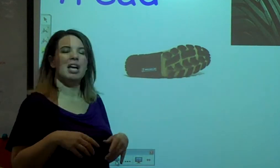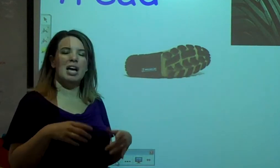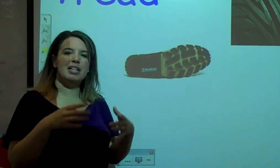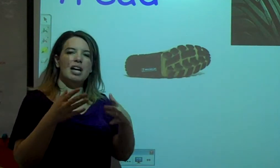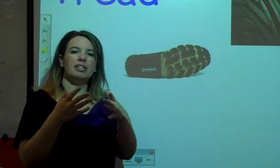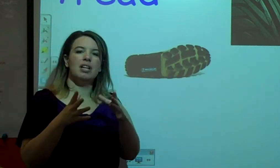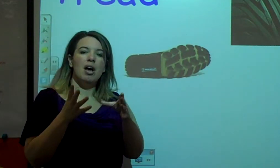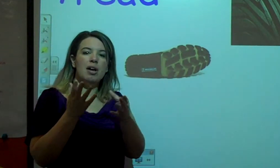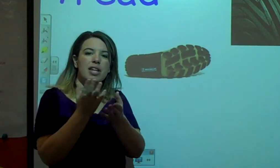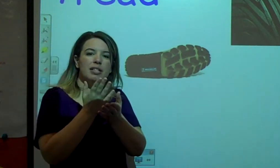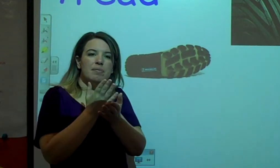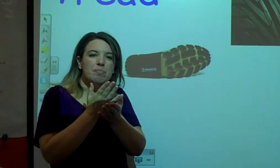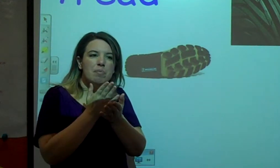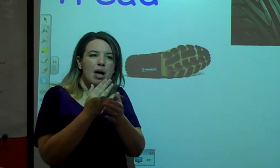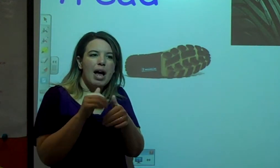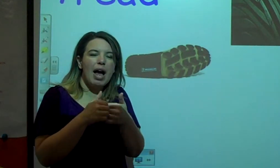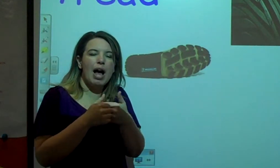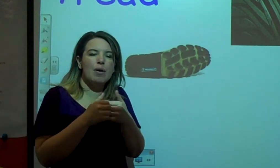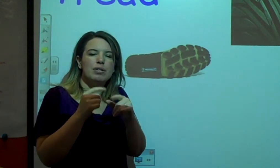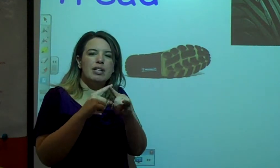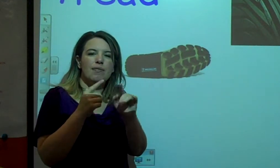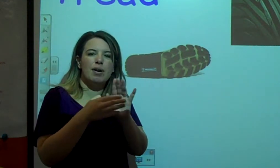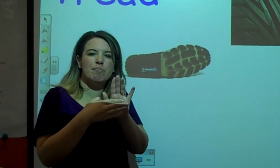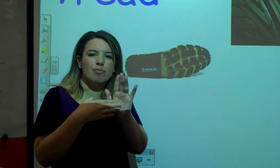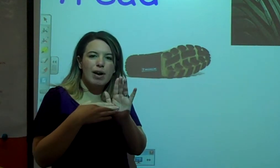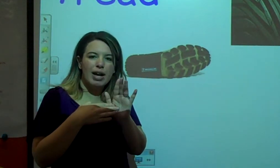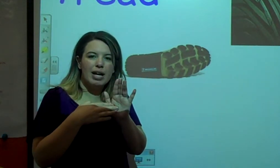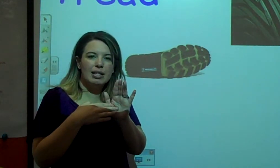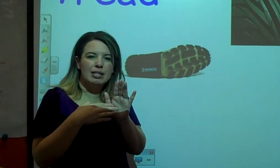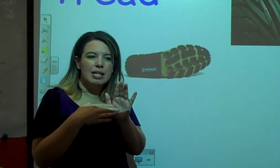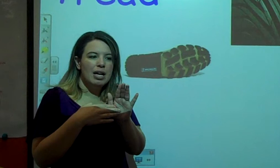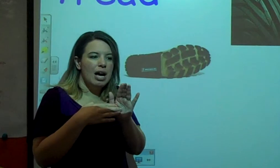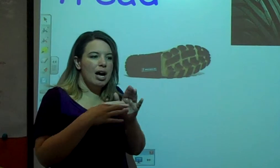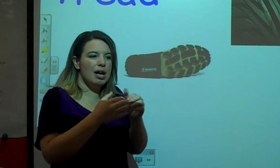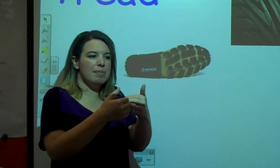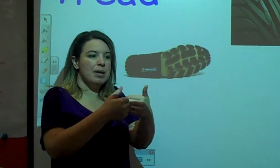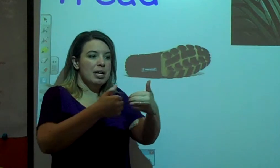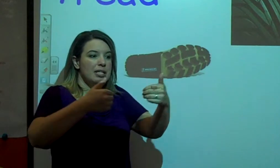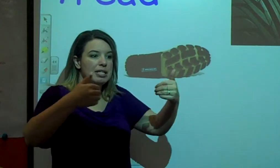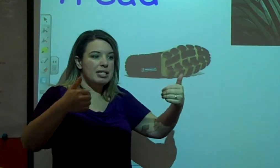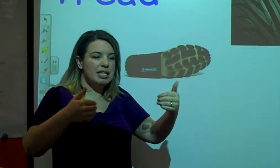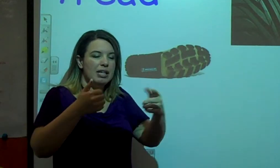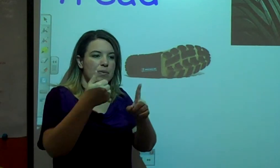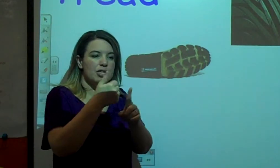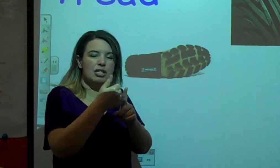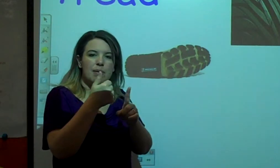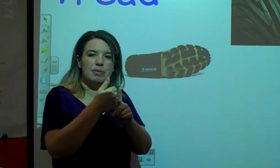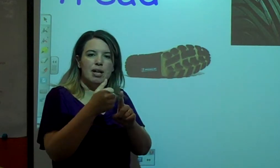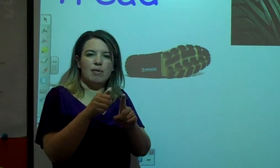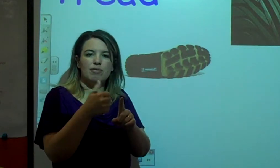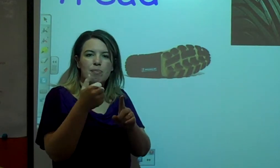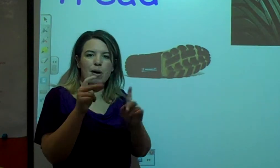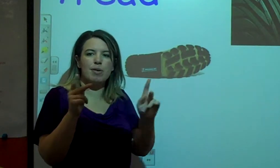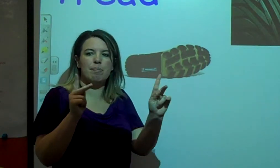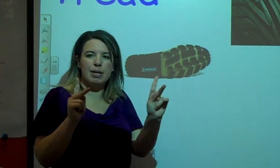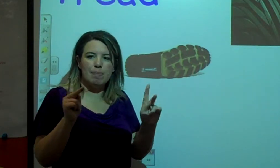And that's how different brands distinguish themselves from other